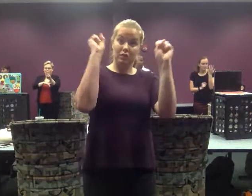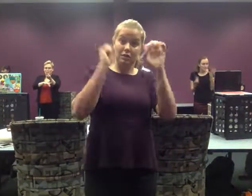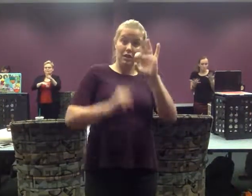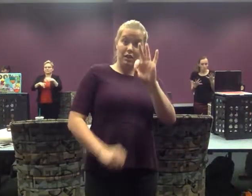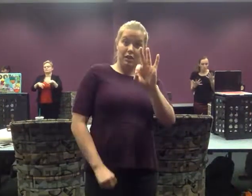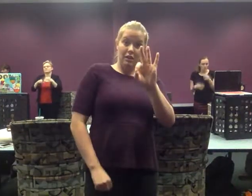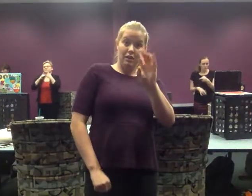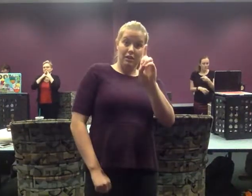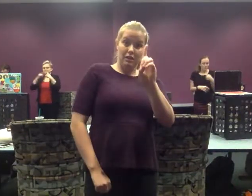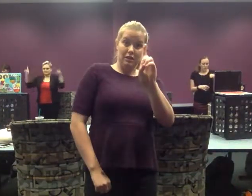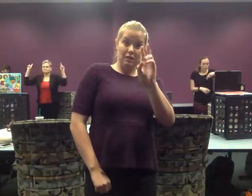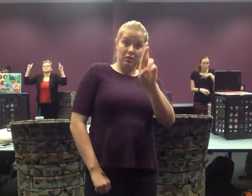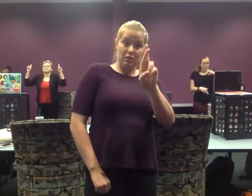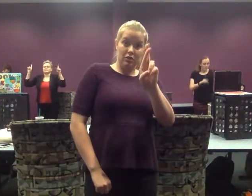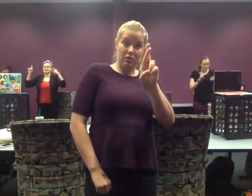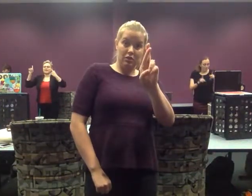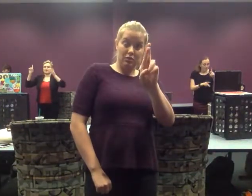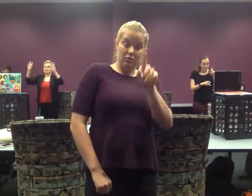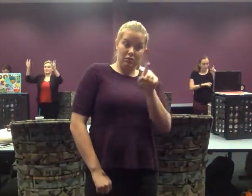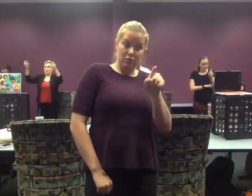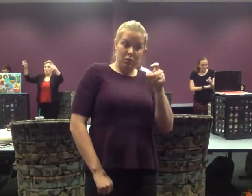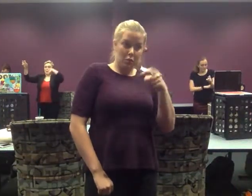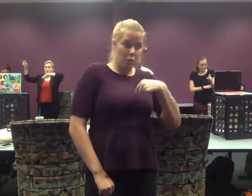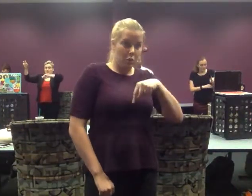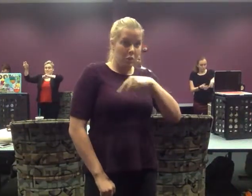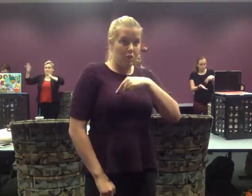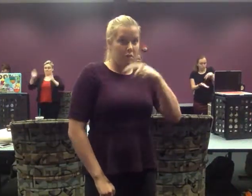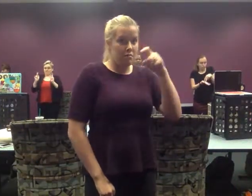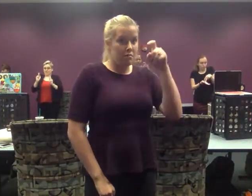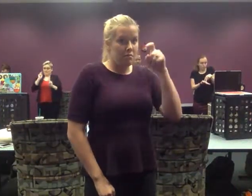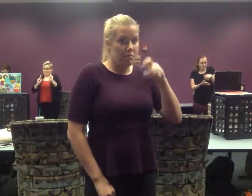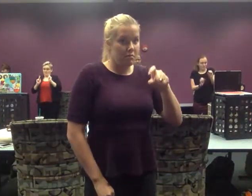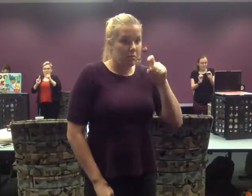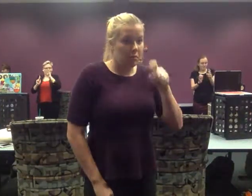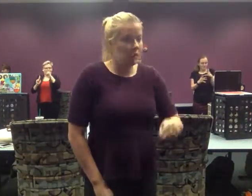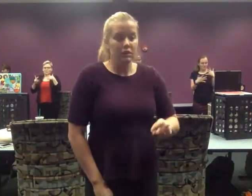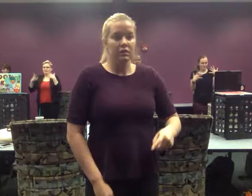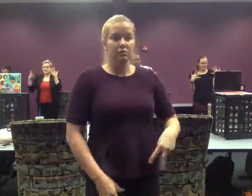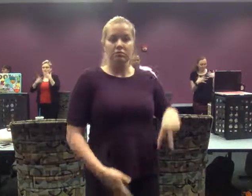people, must be able to stand up. We have nothing to fear but fear itself. We're all in this together.